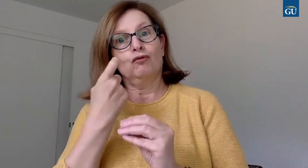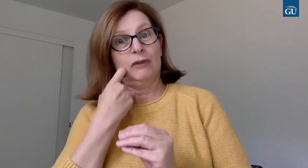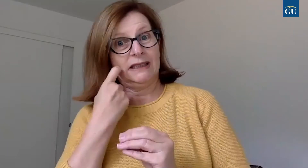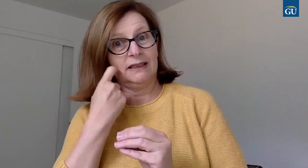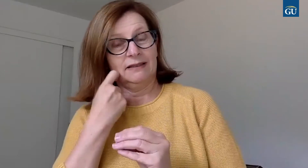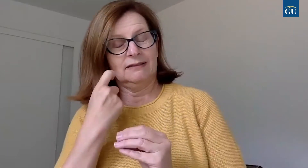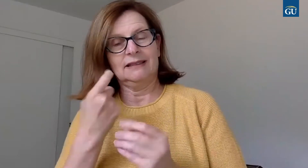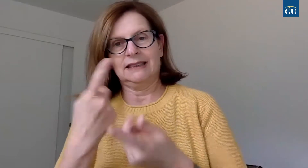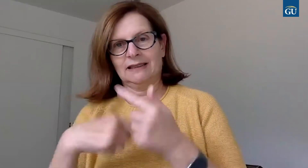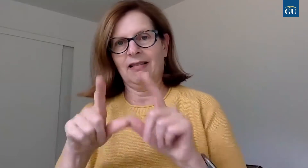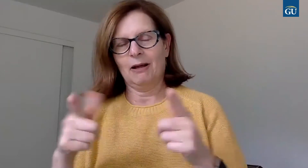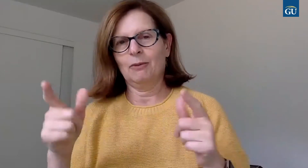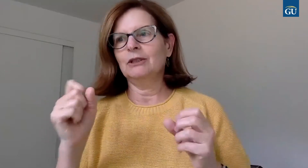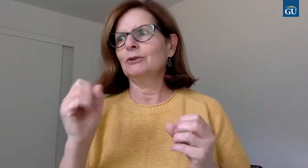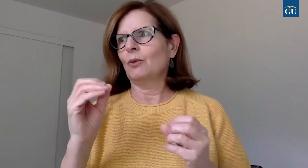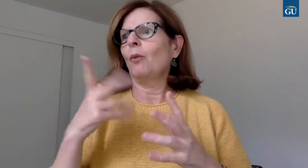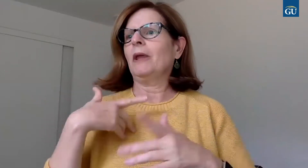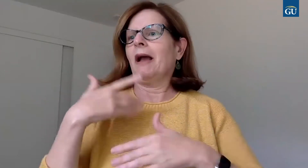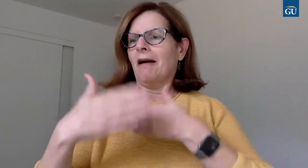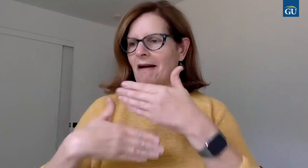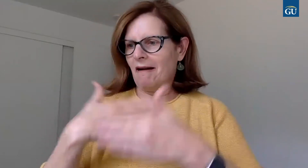more recent sign language.